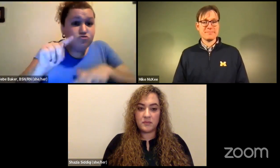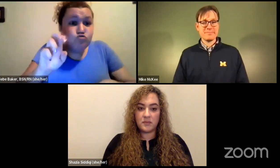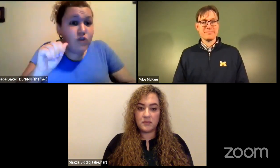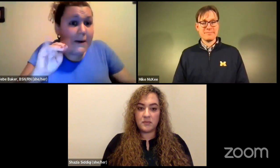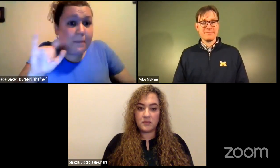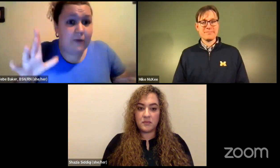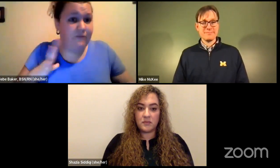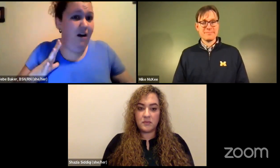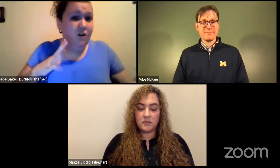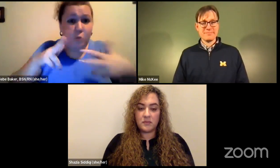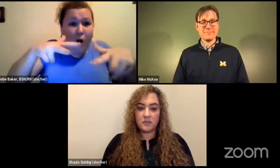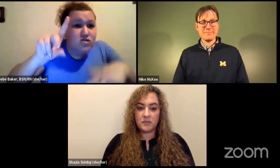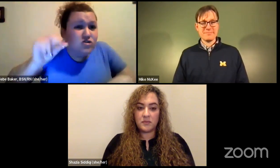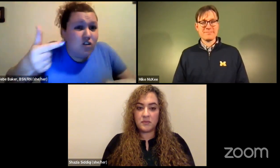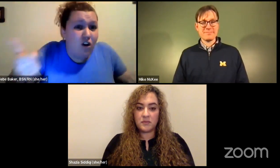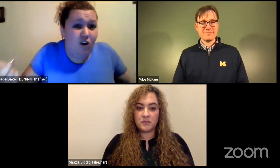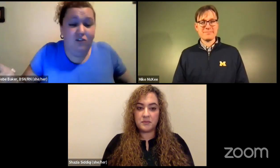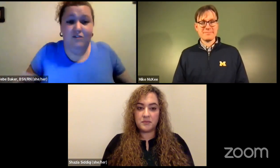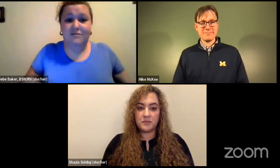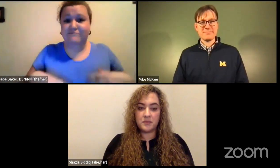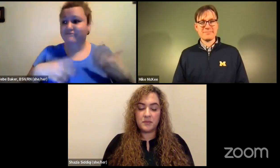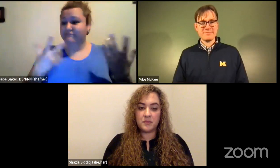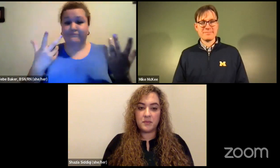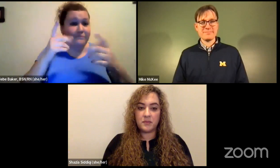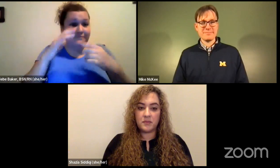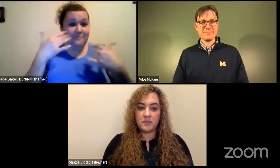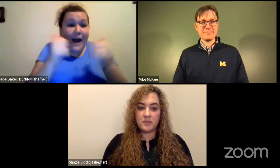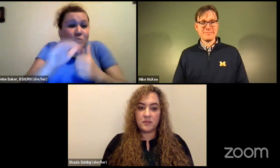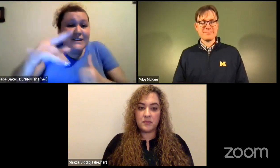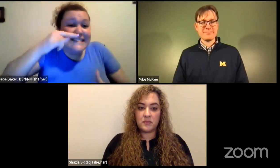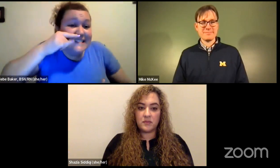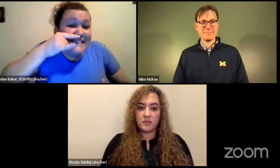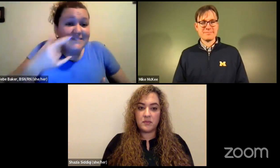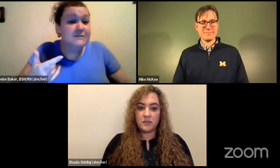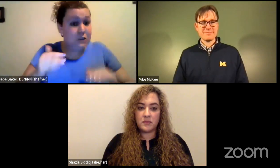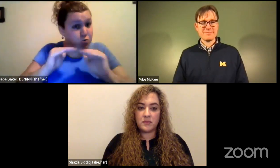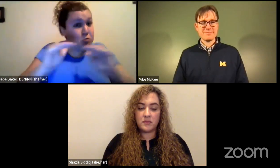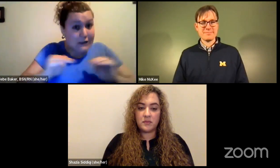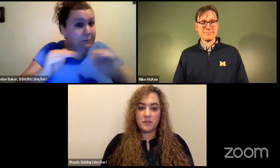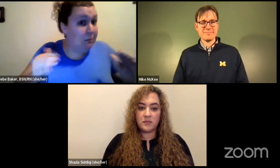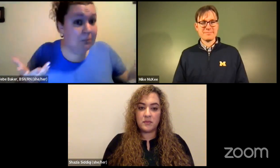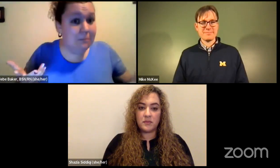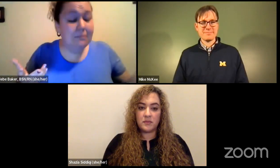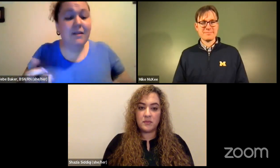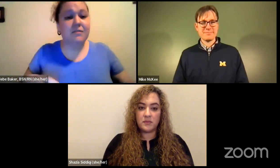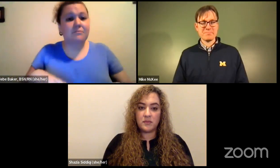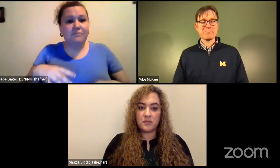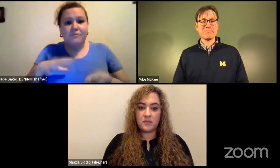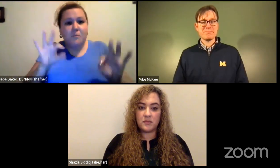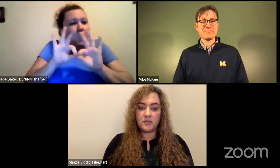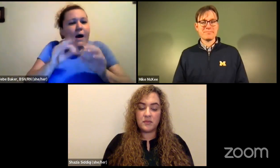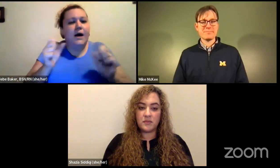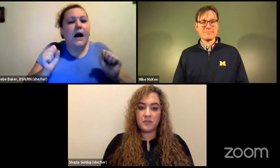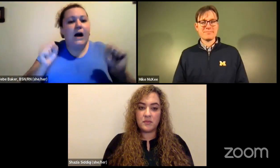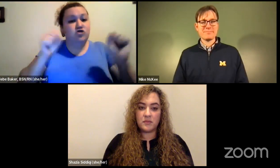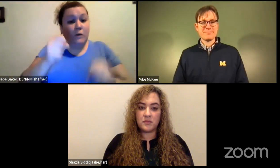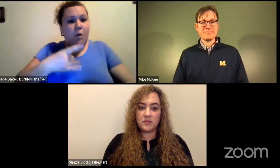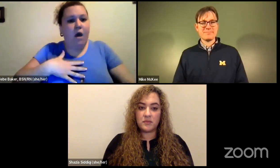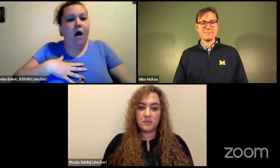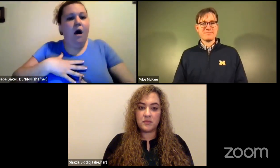while you're just walking on the treadmill or walking your dog. Play with your kids, swimming. Just important